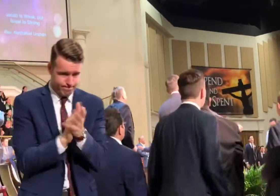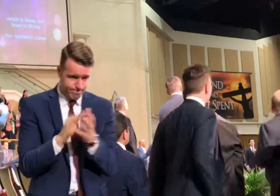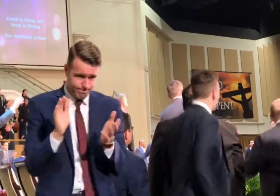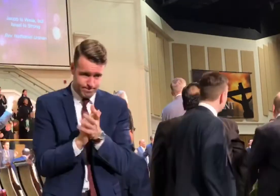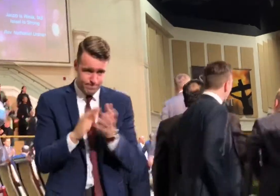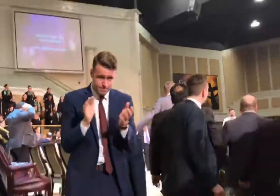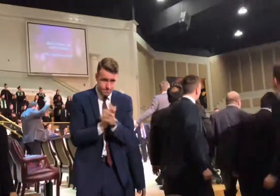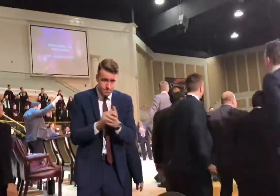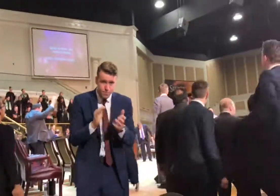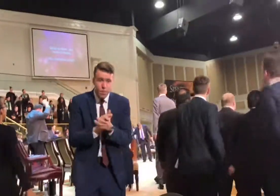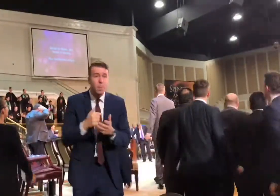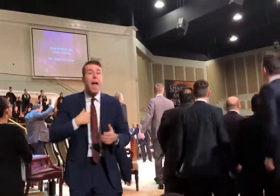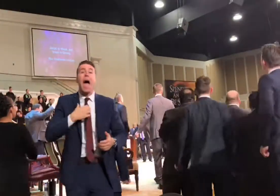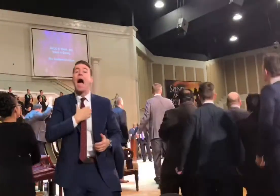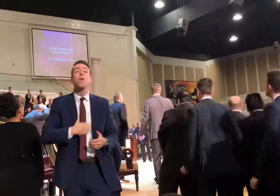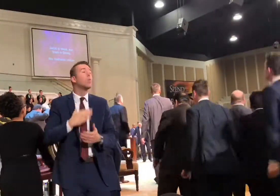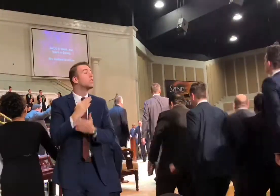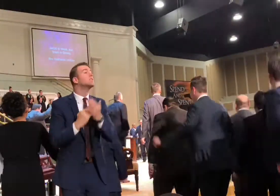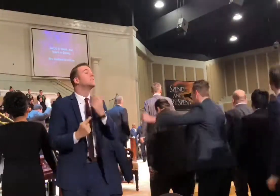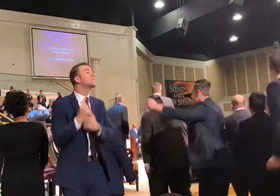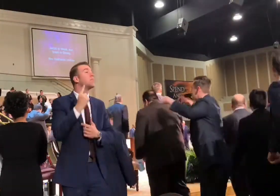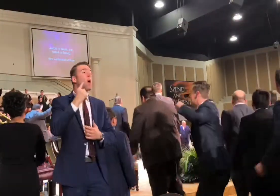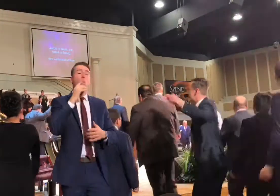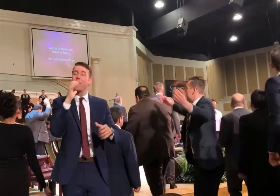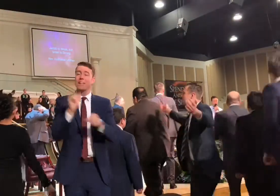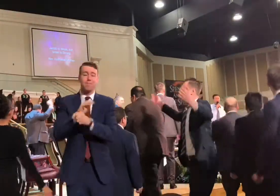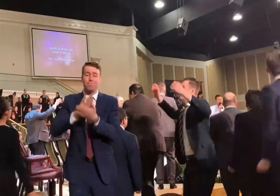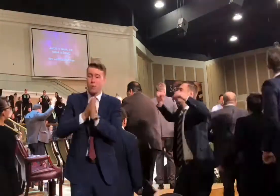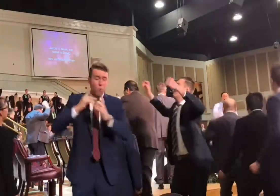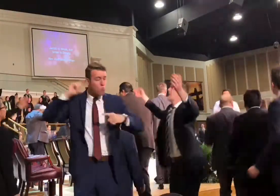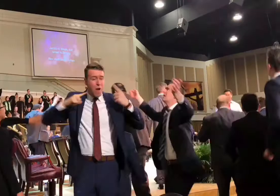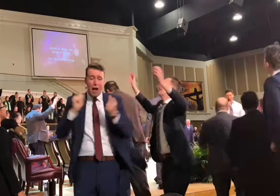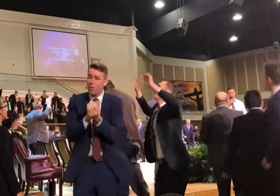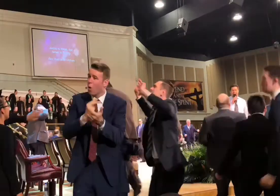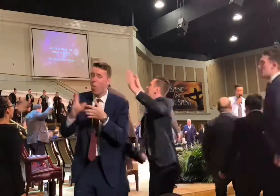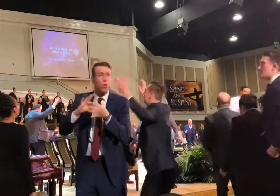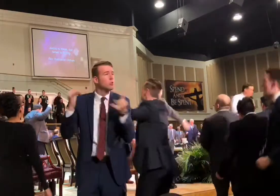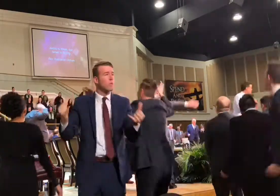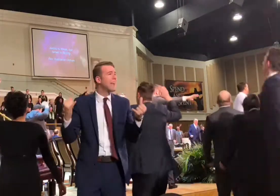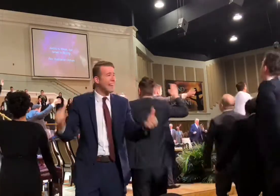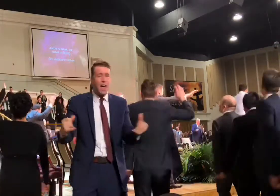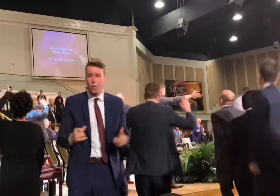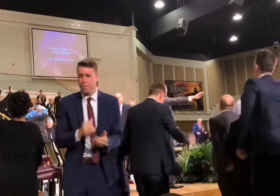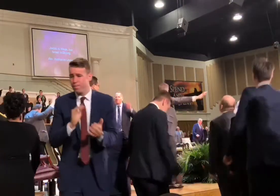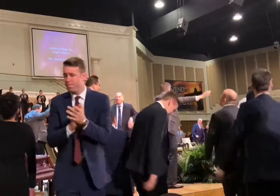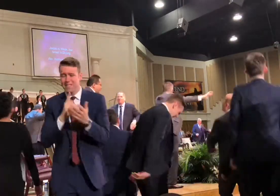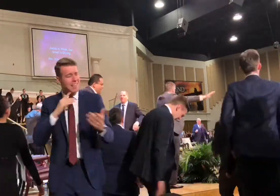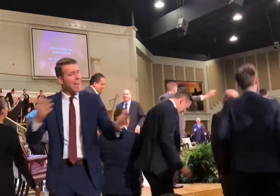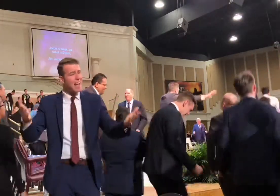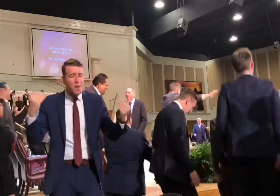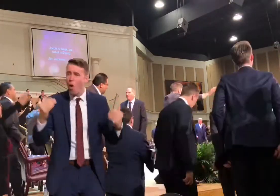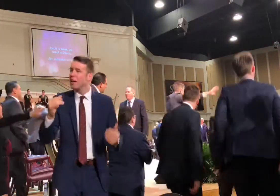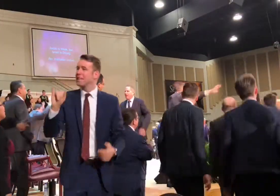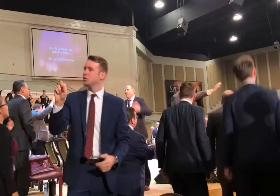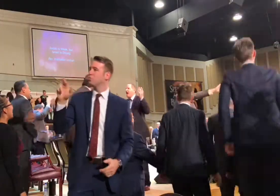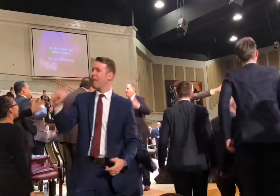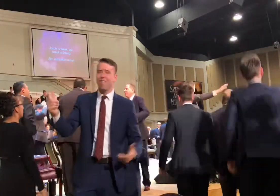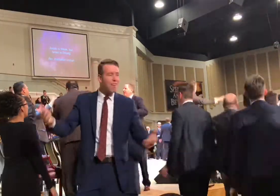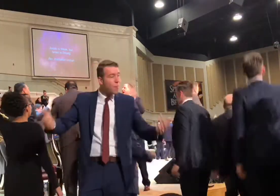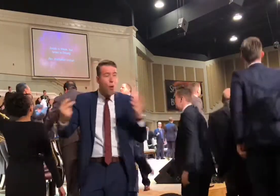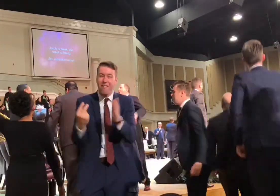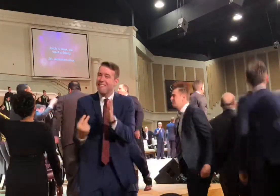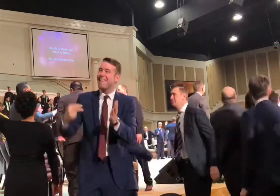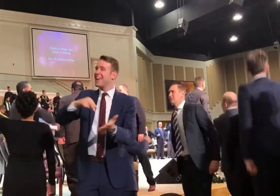thought I wish somebody would get radical in the Holy Ghost right now. Come on, Israel, get